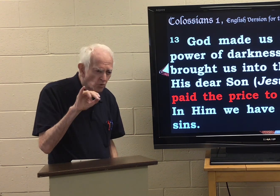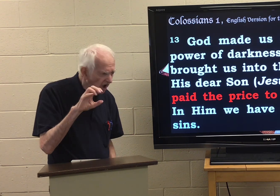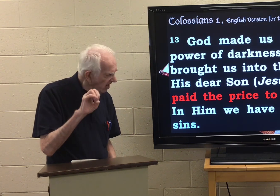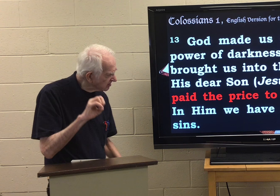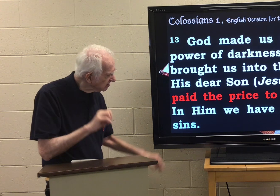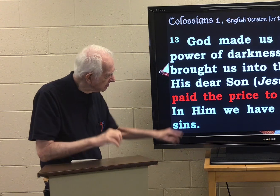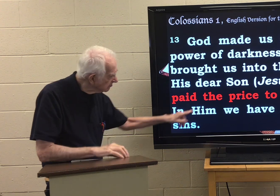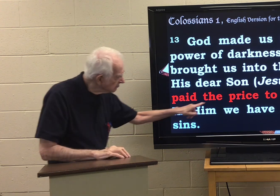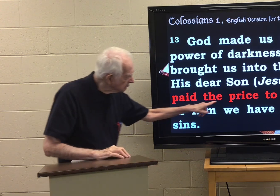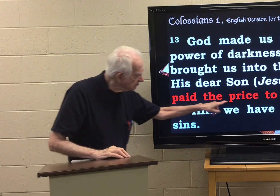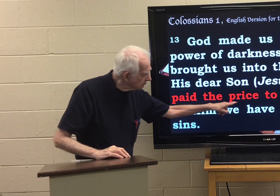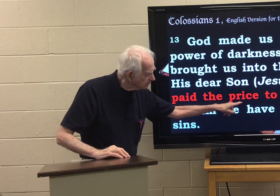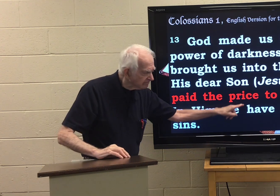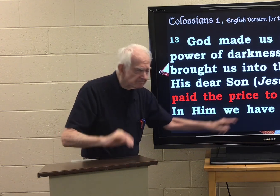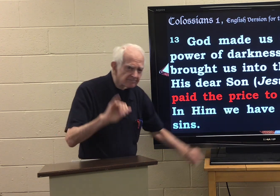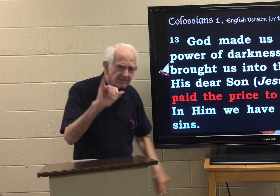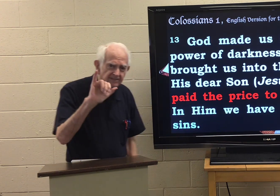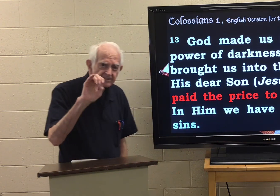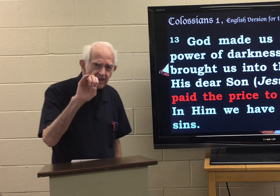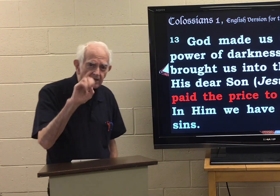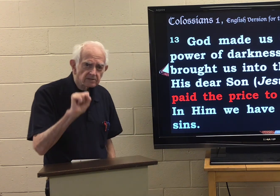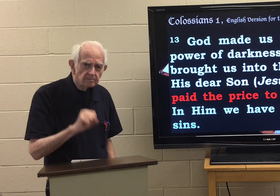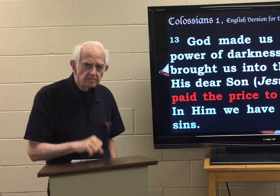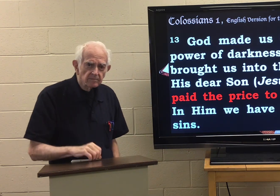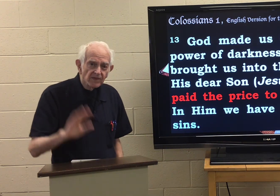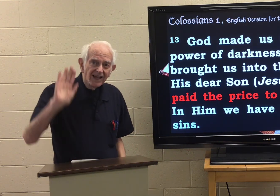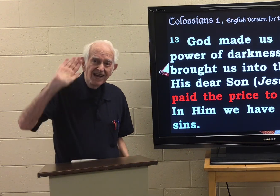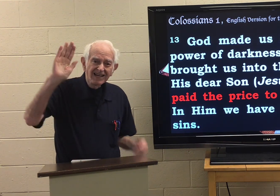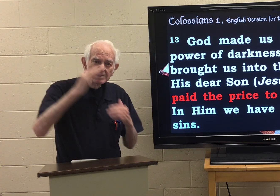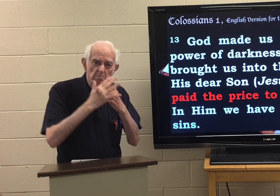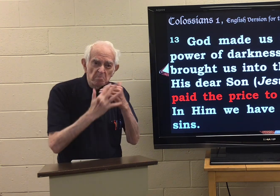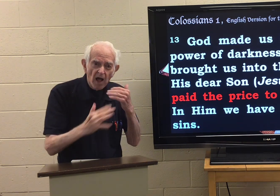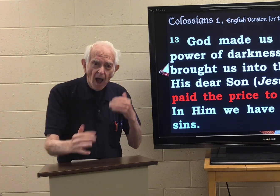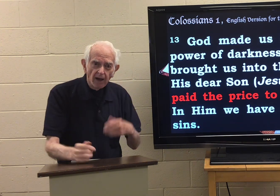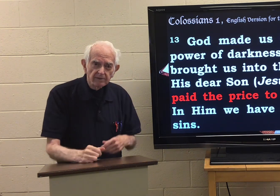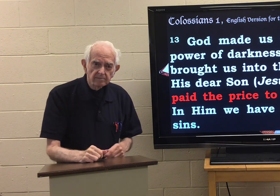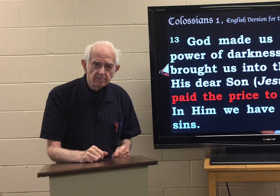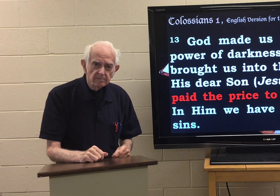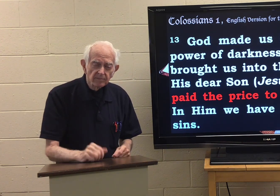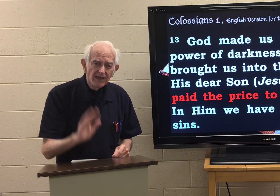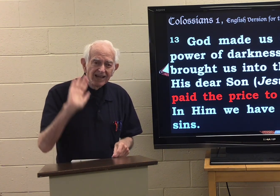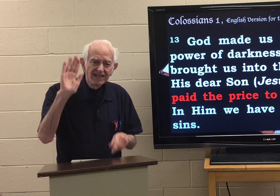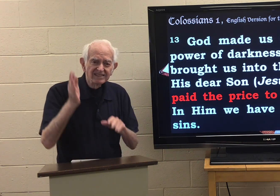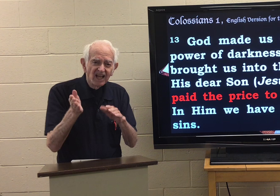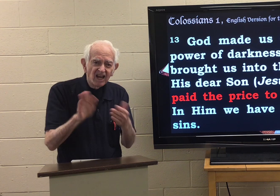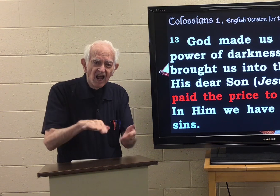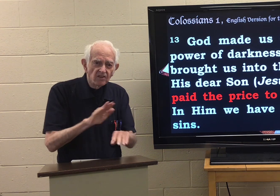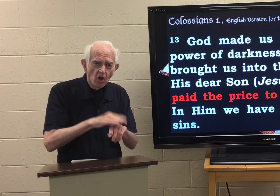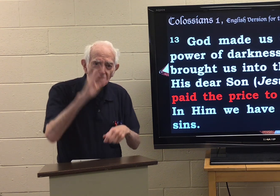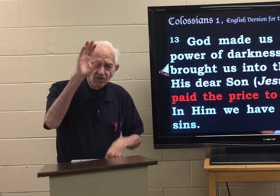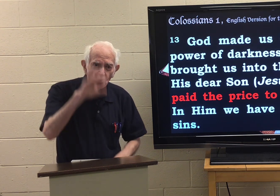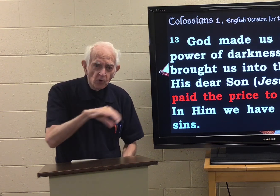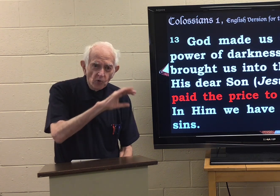The price? Yes. His blood. His death on the